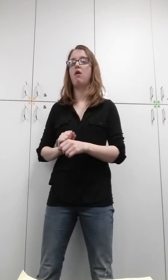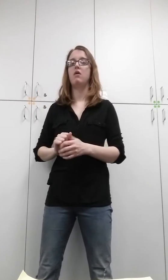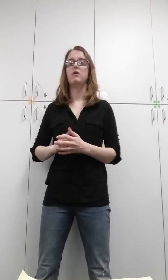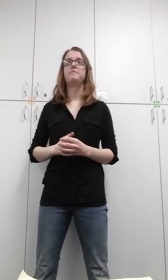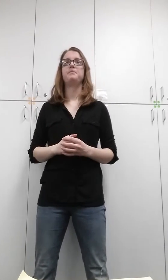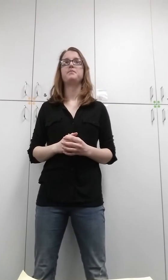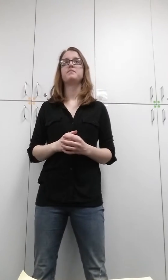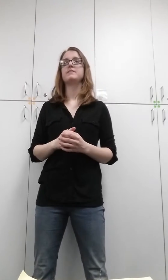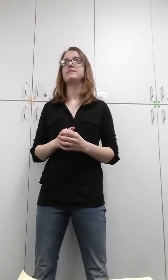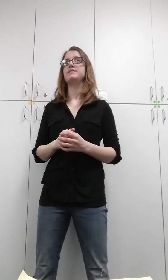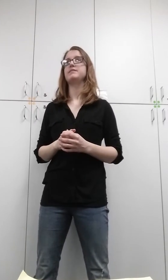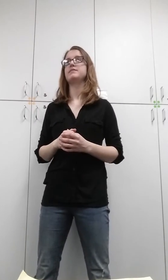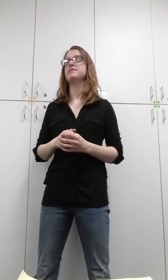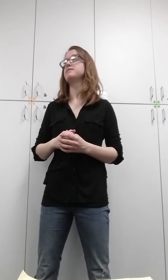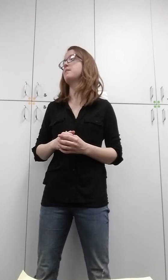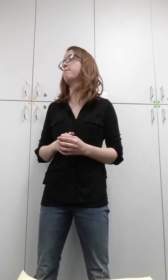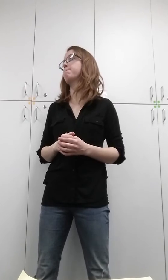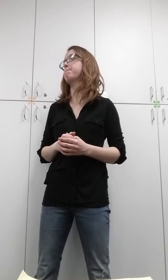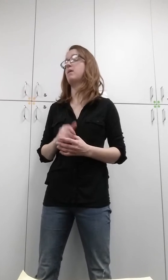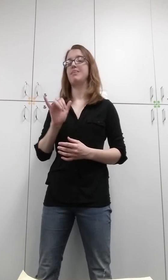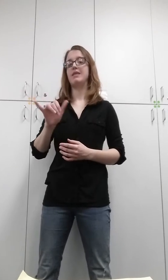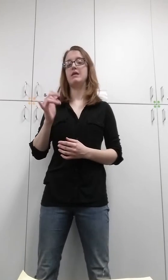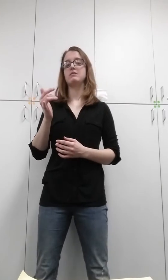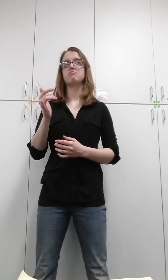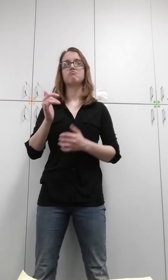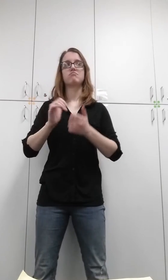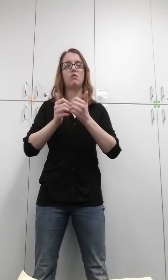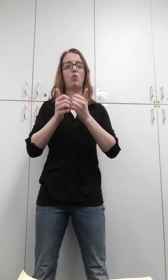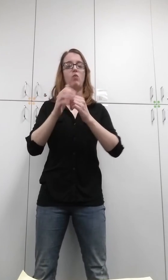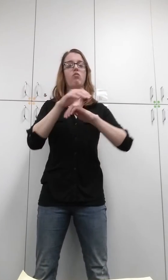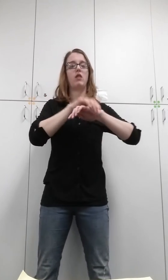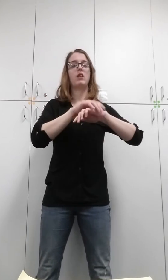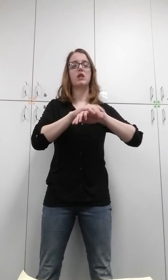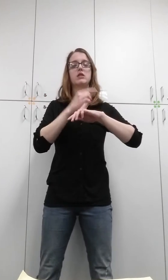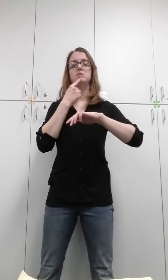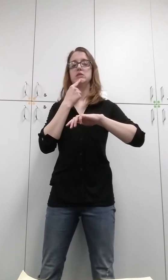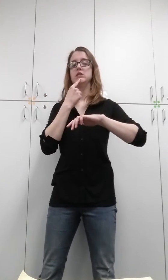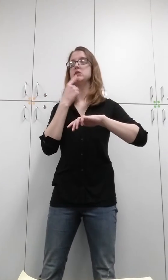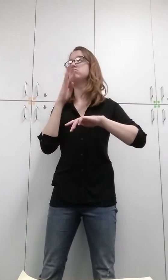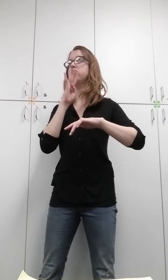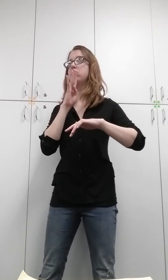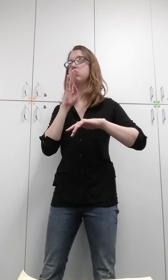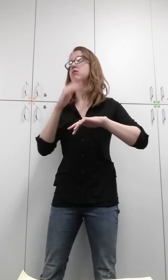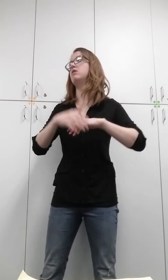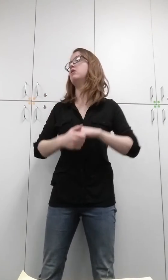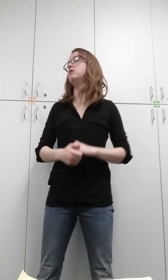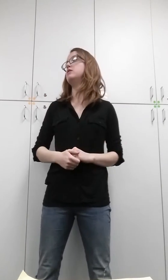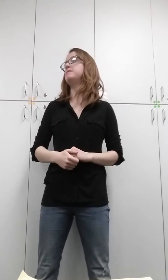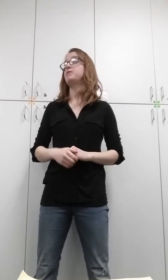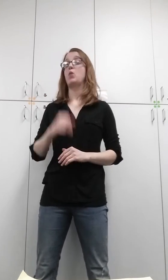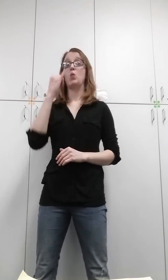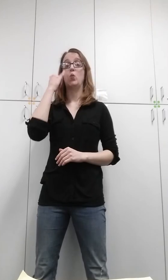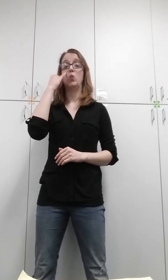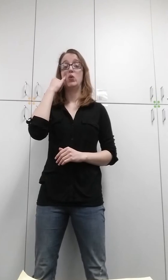So if you see role shifting and direct